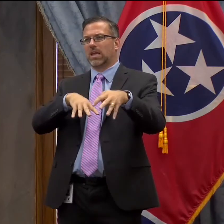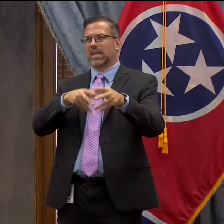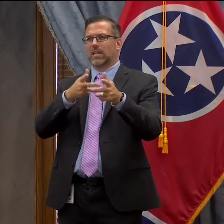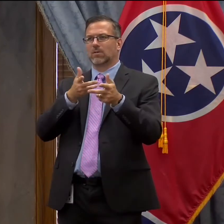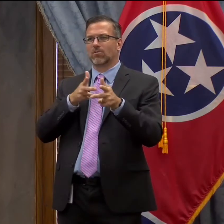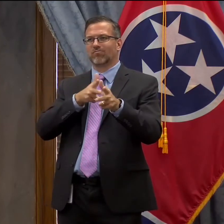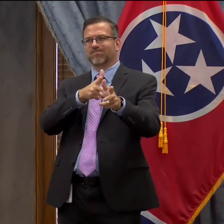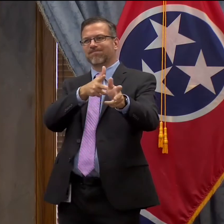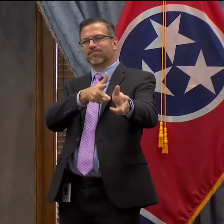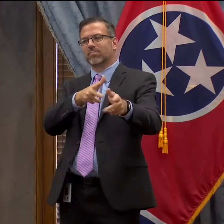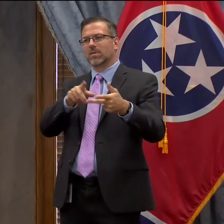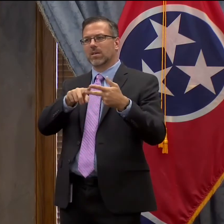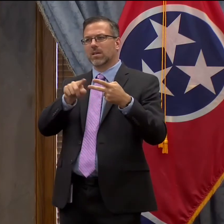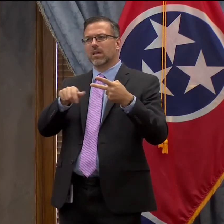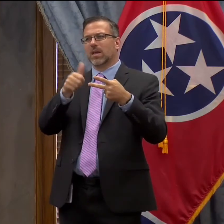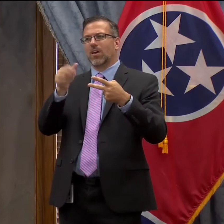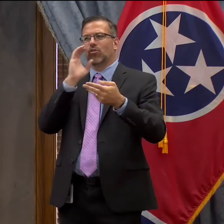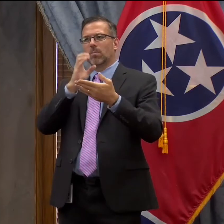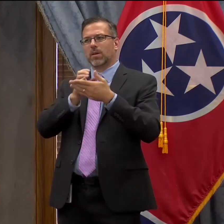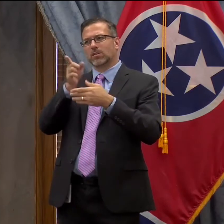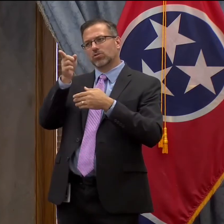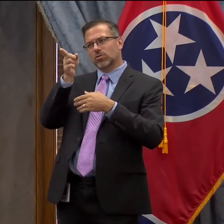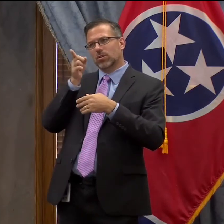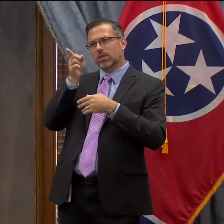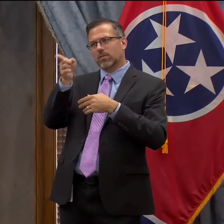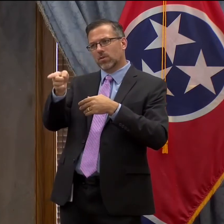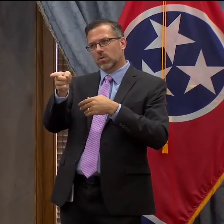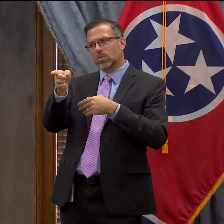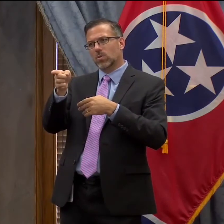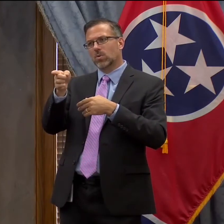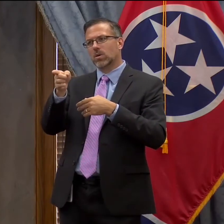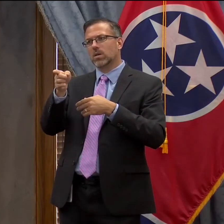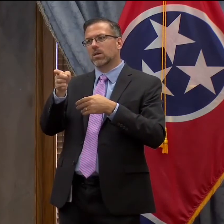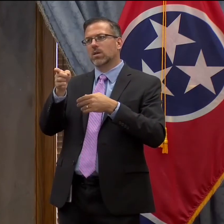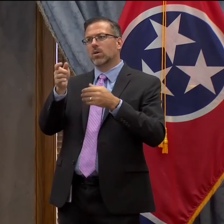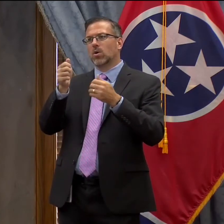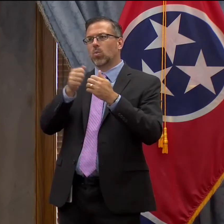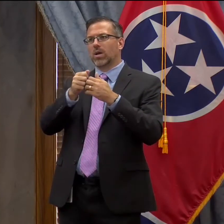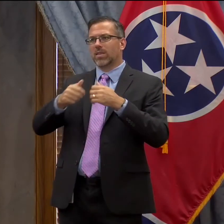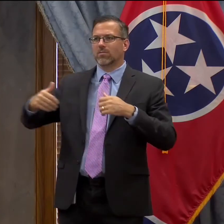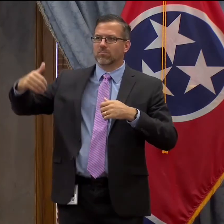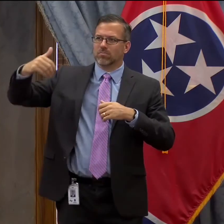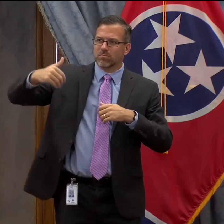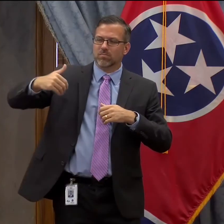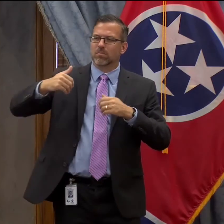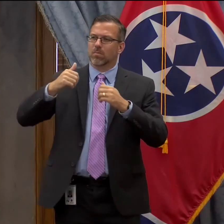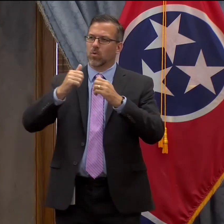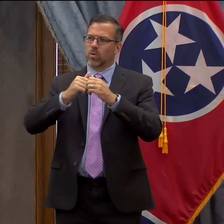of you in a local restaurant with your arms around the owner,